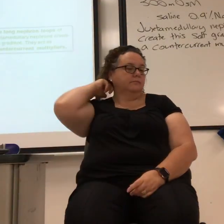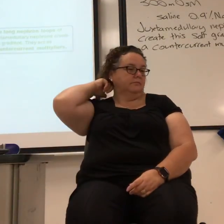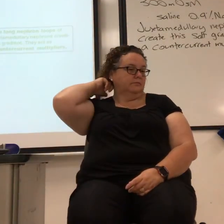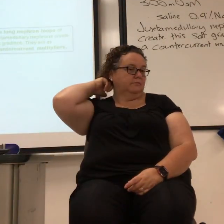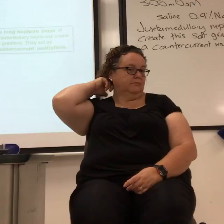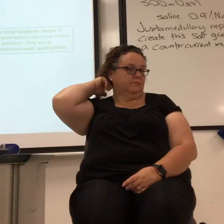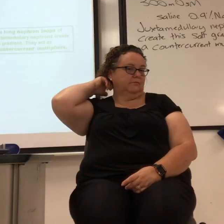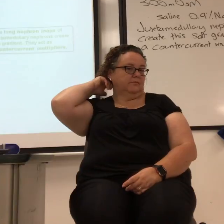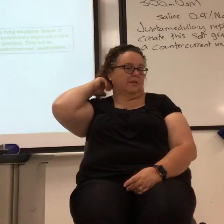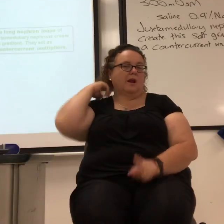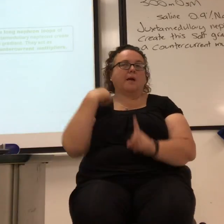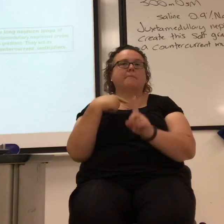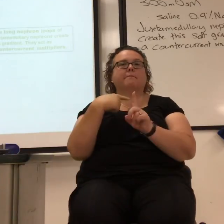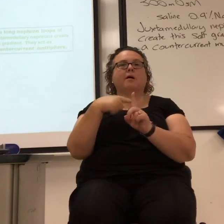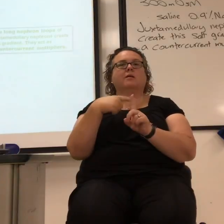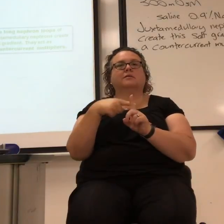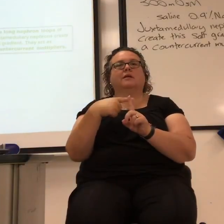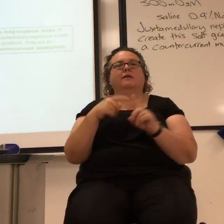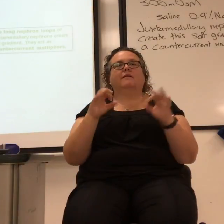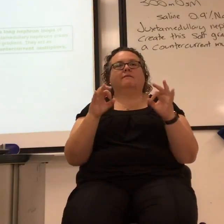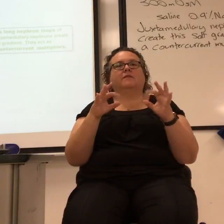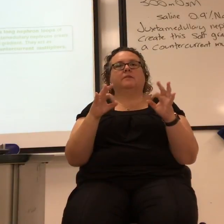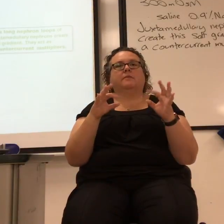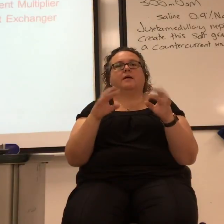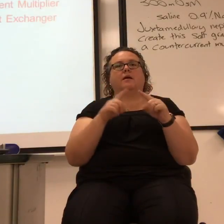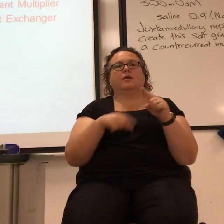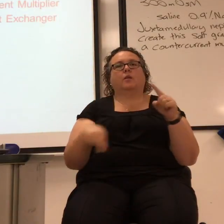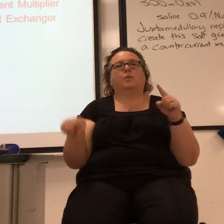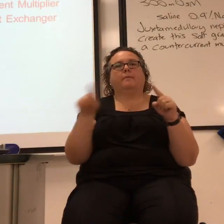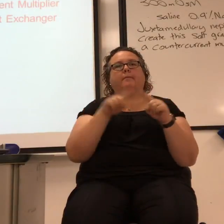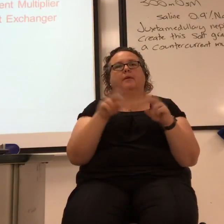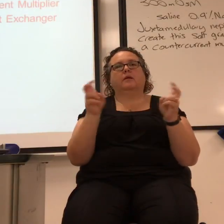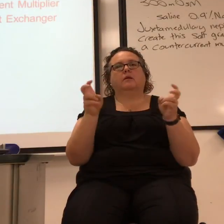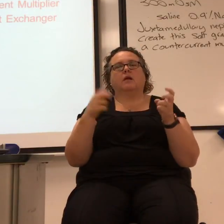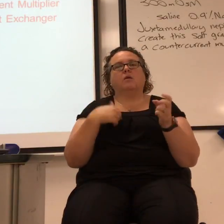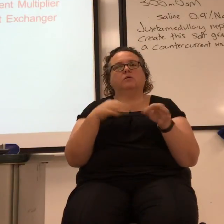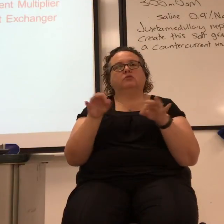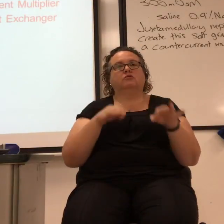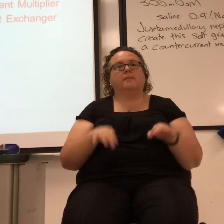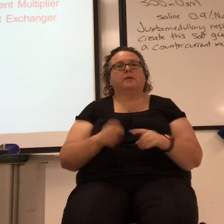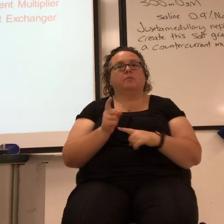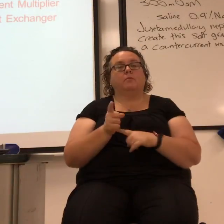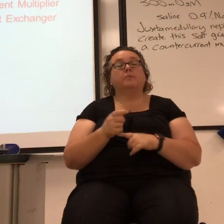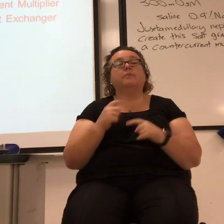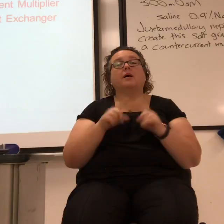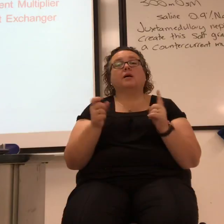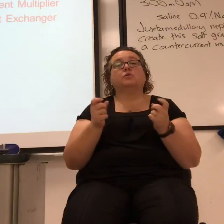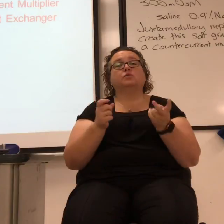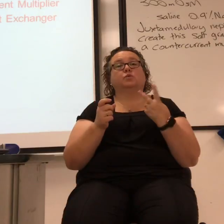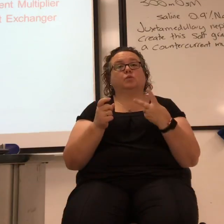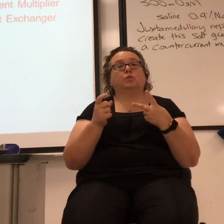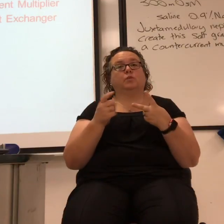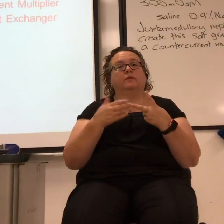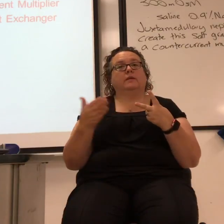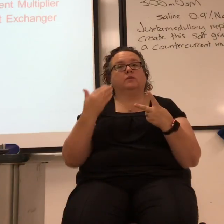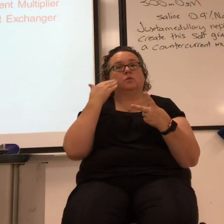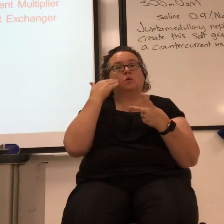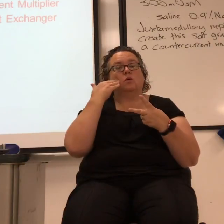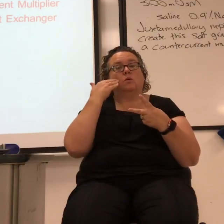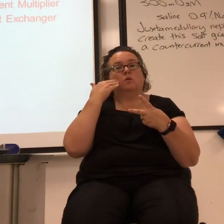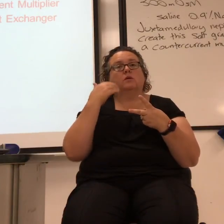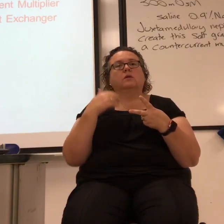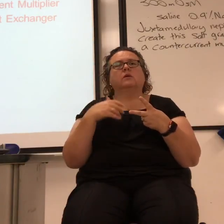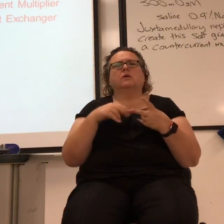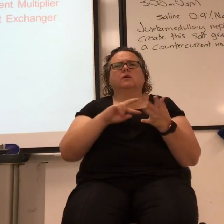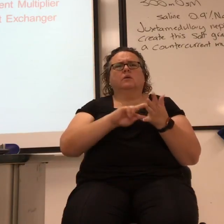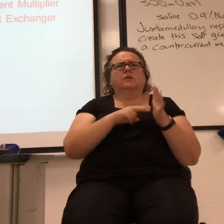positive feedback loop, which I'll describe in a minute. And so, two things to know. What is meant by